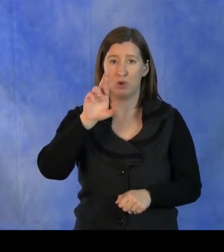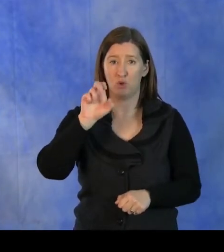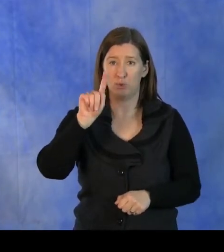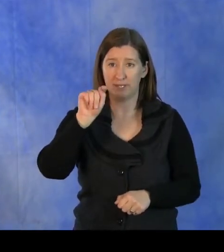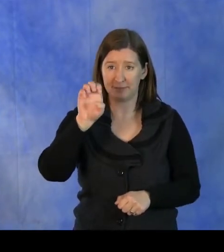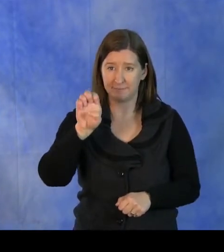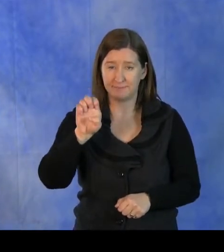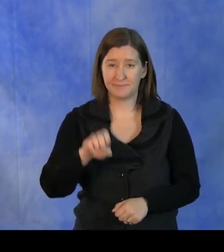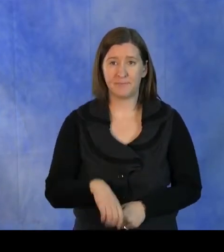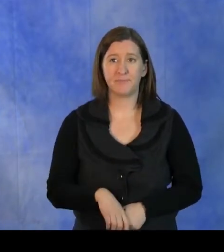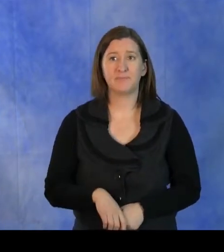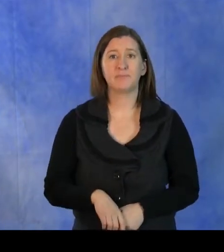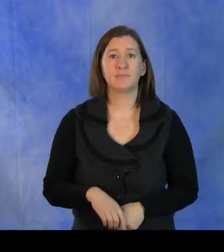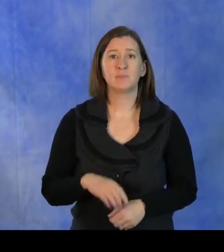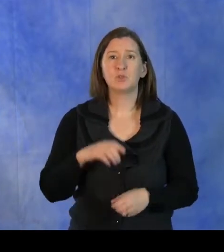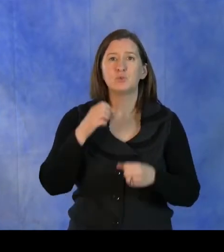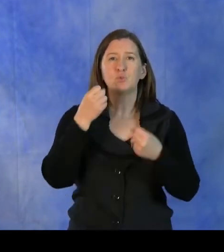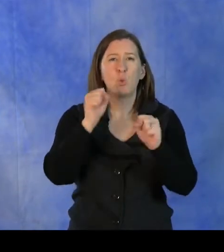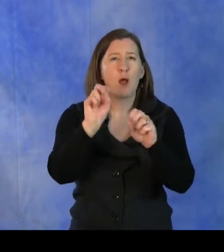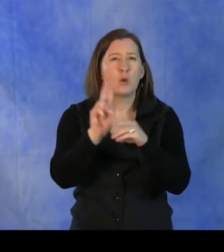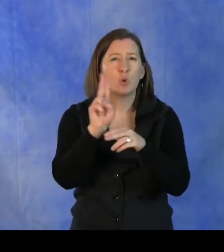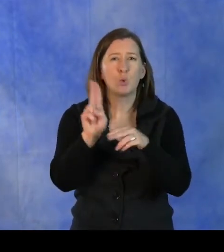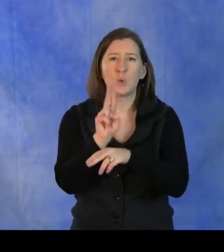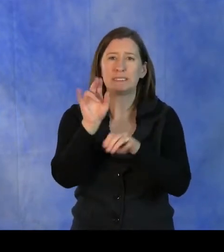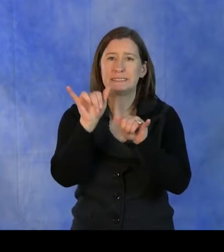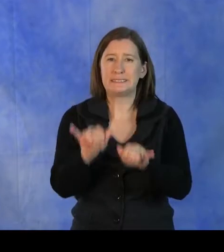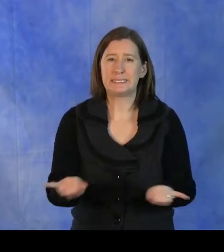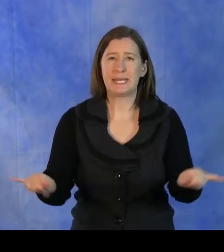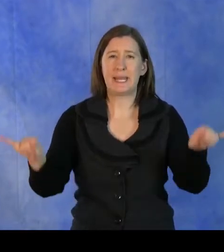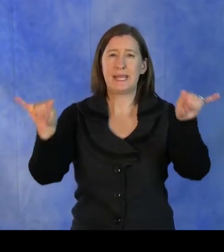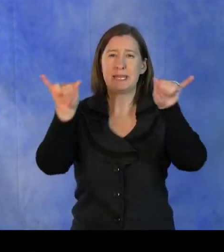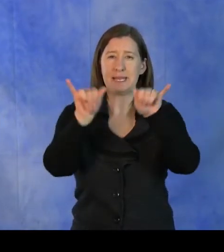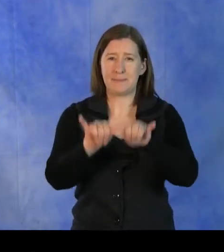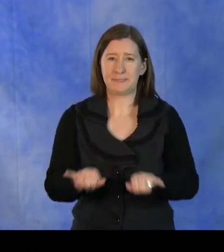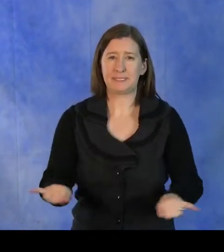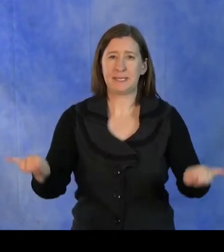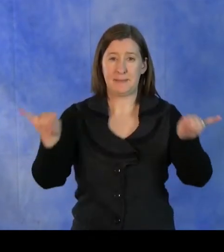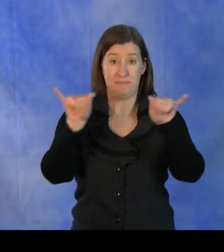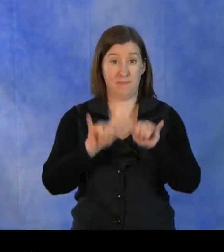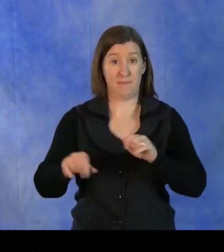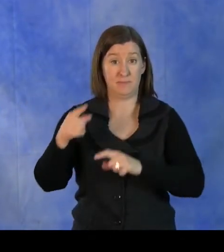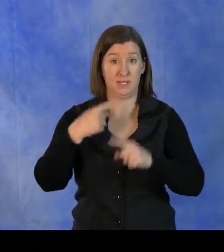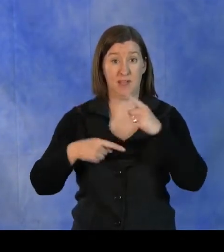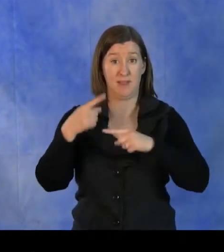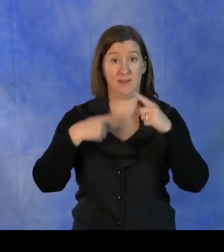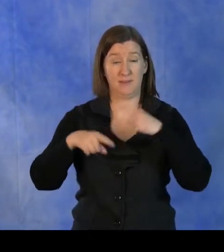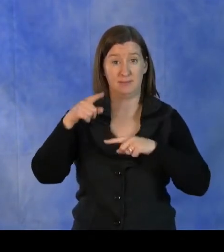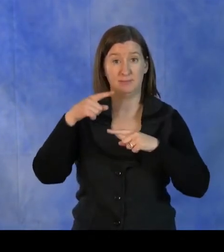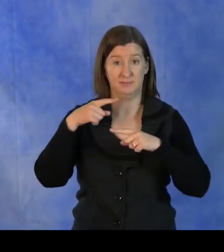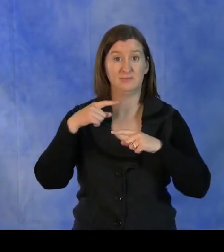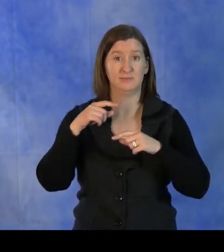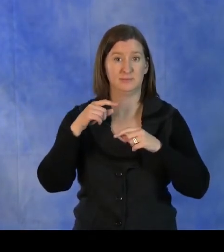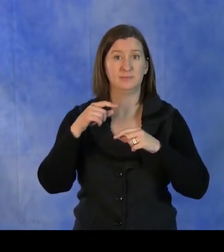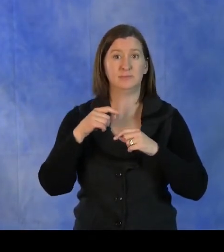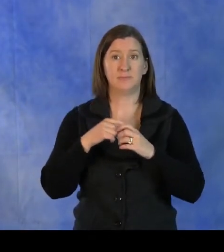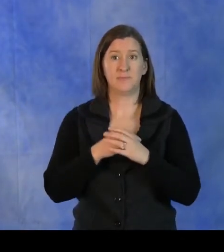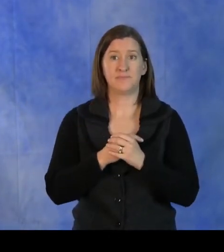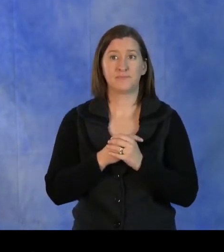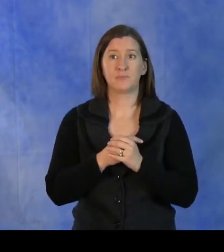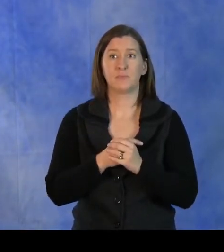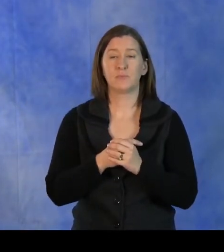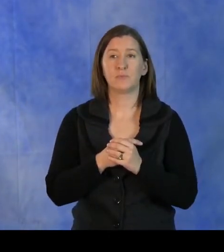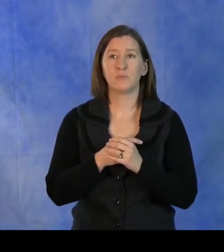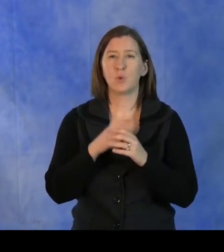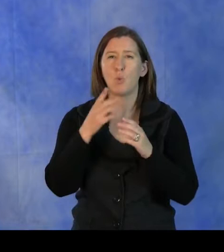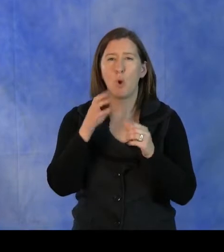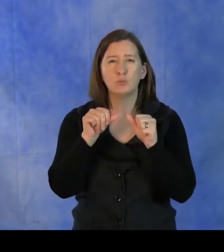it really has to be concrete. So you don't want to use the same signs.